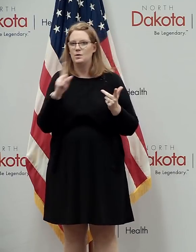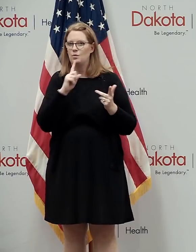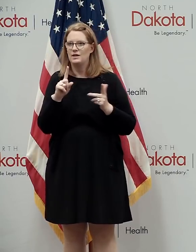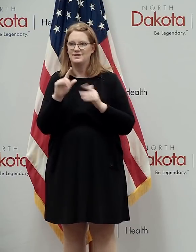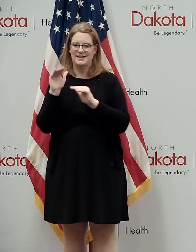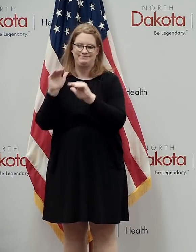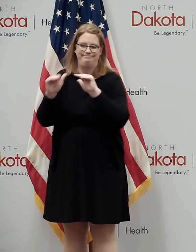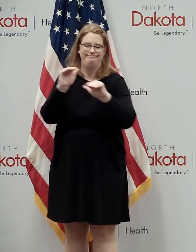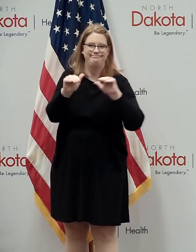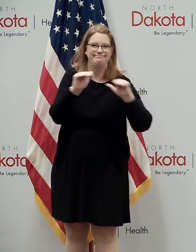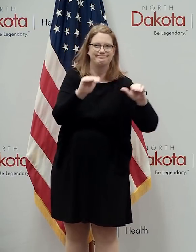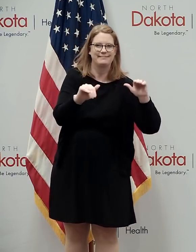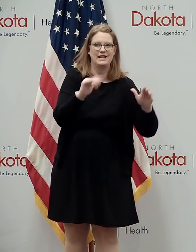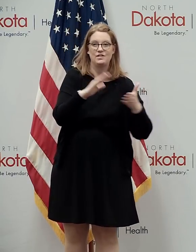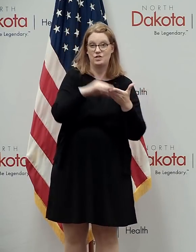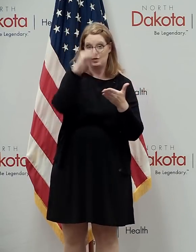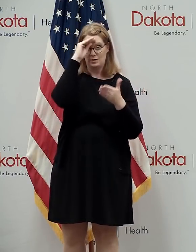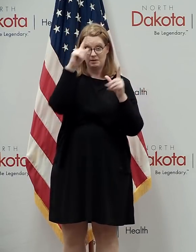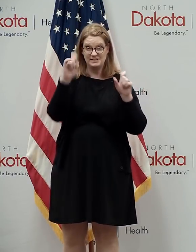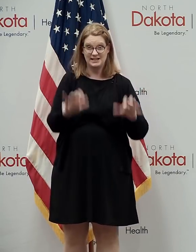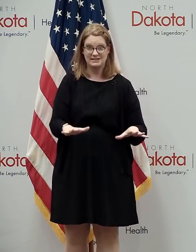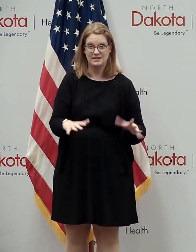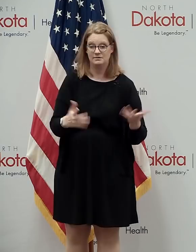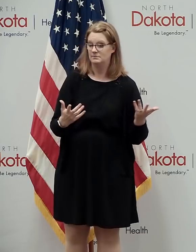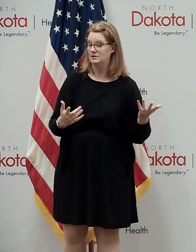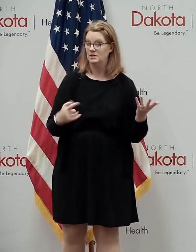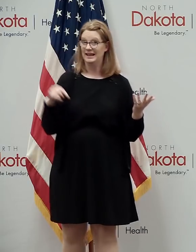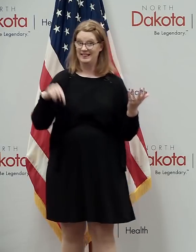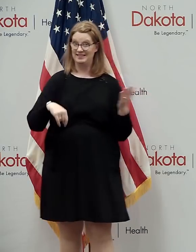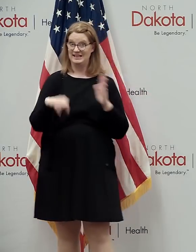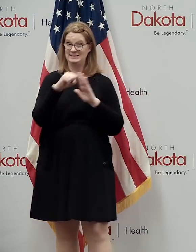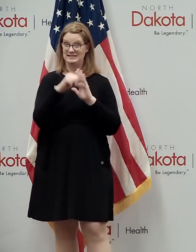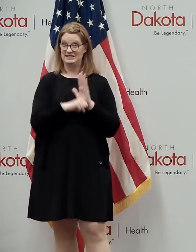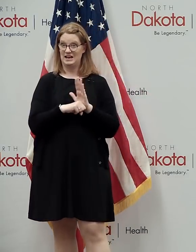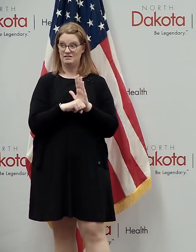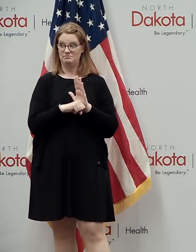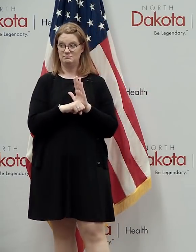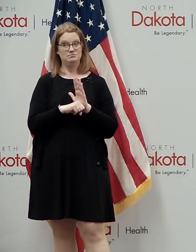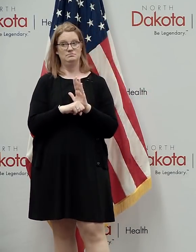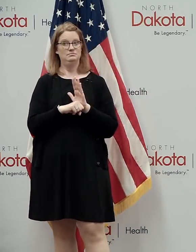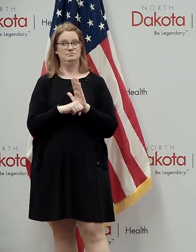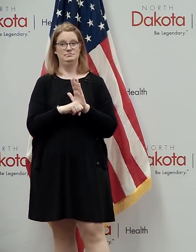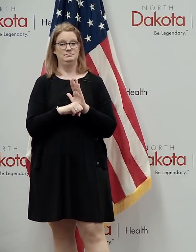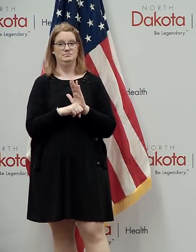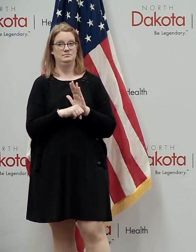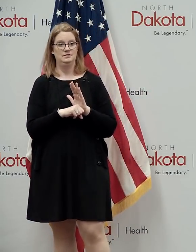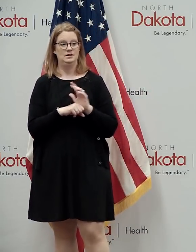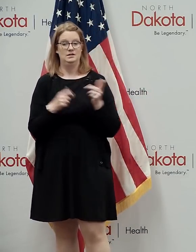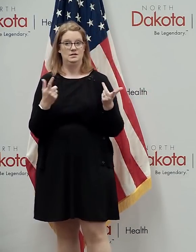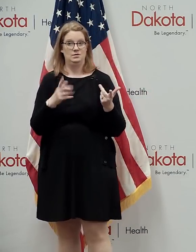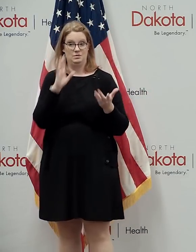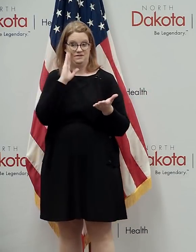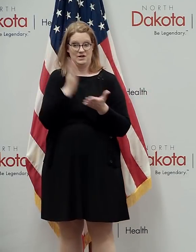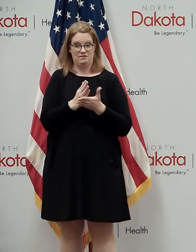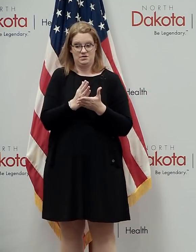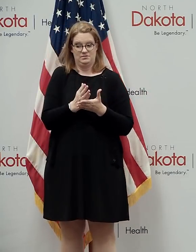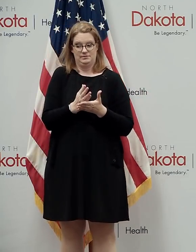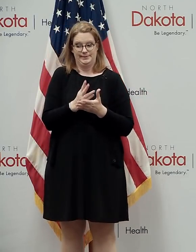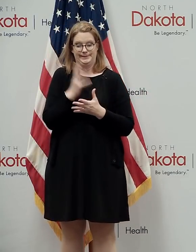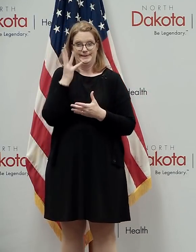about testing as we head back into the fall. Because understand, we have not, as a state, we have not been in a pandemic when we've had all these